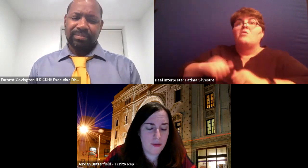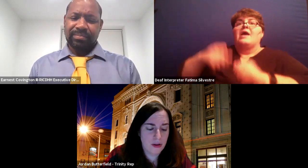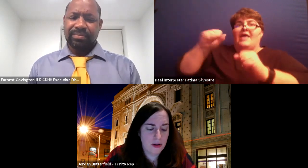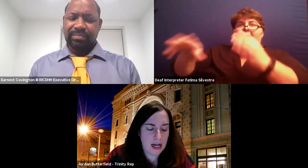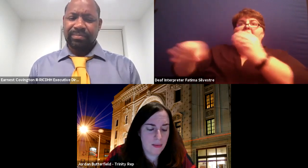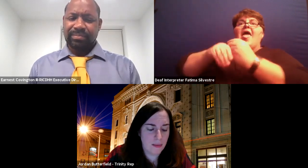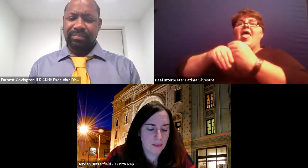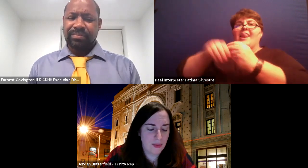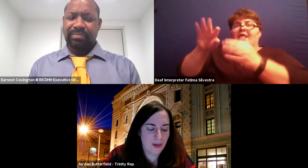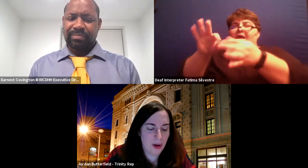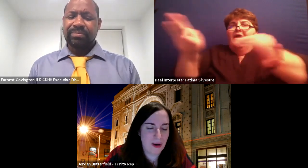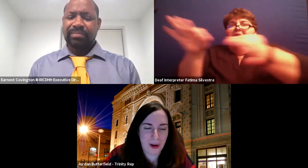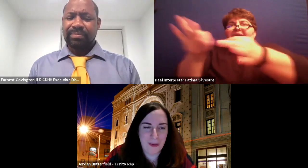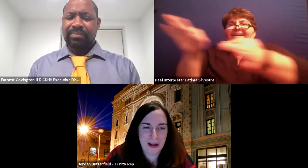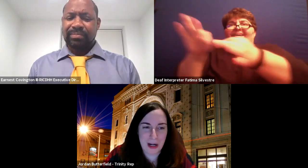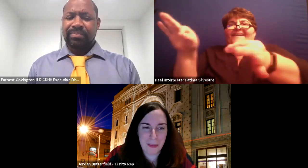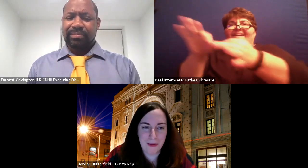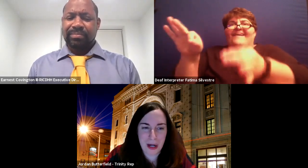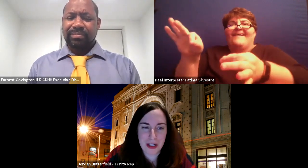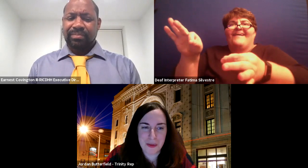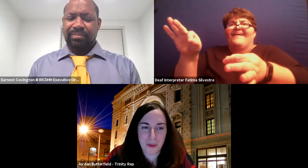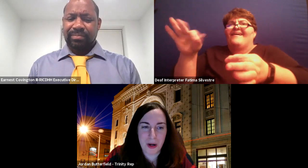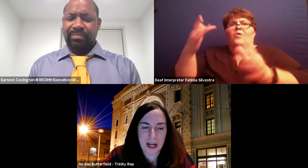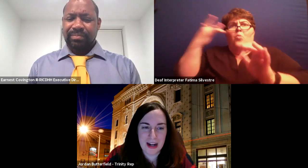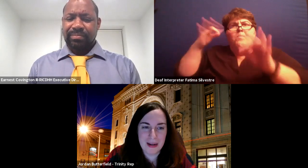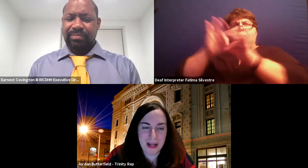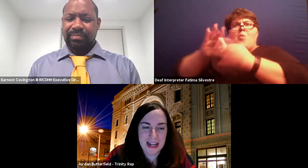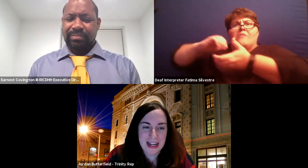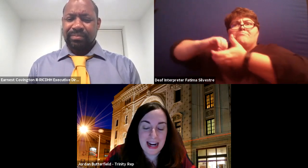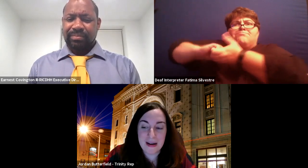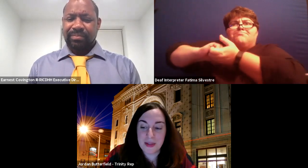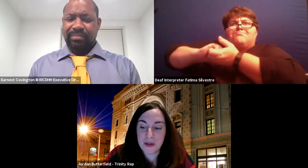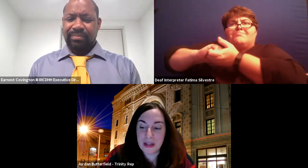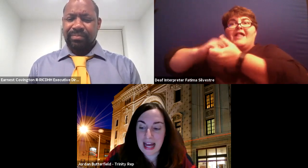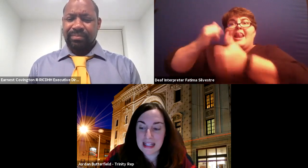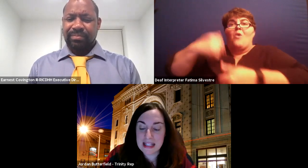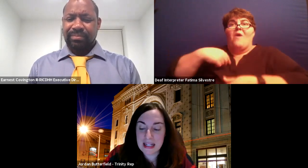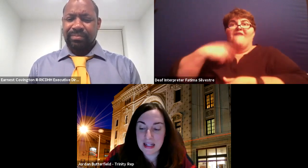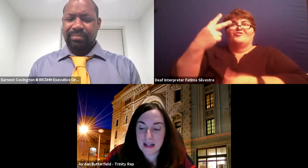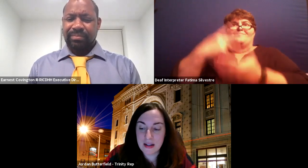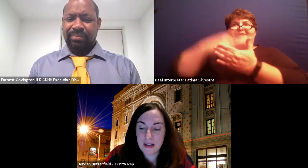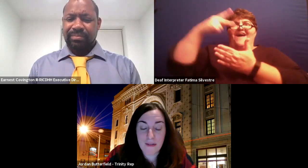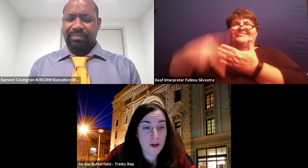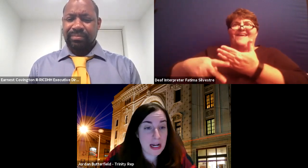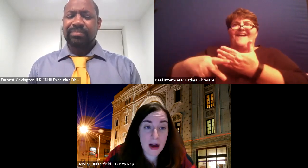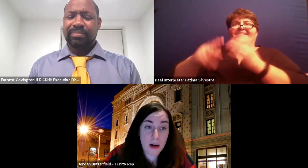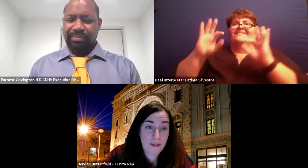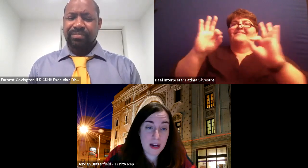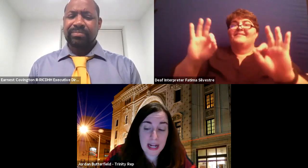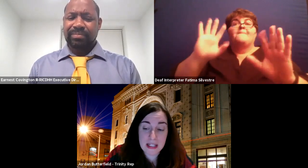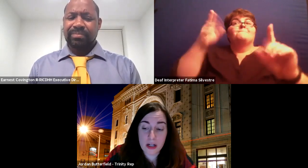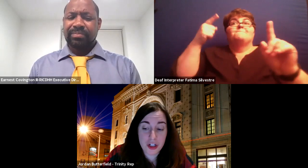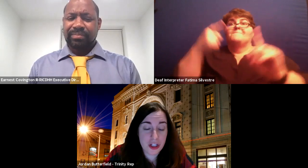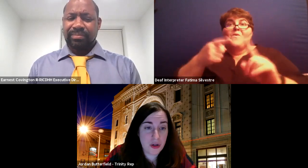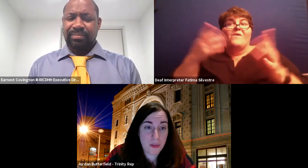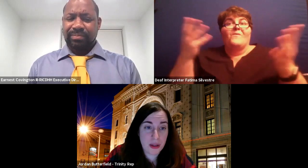have we have a couple of projects we're working on, but so that's that for now. If